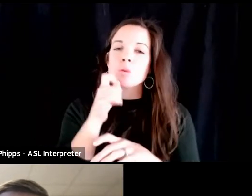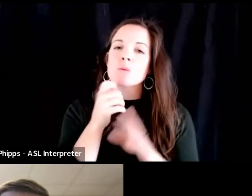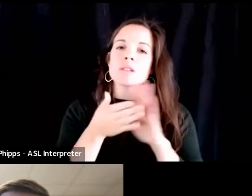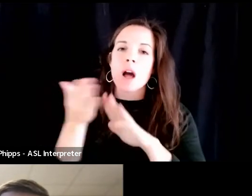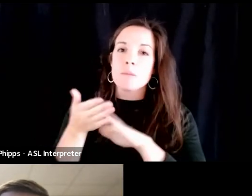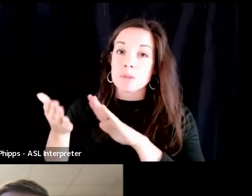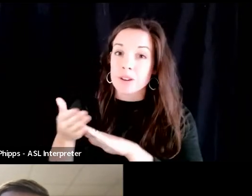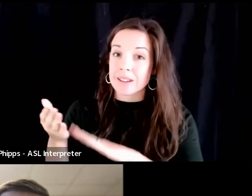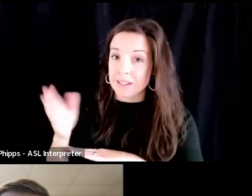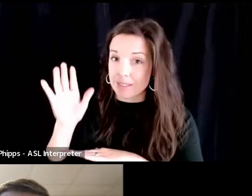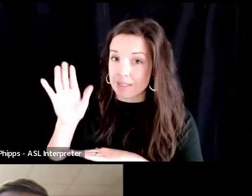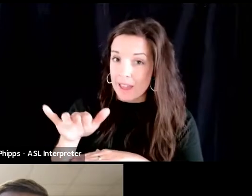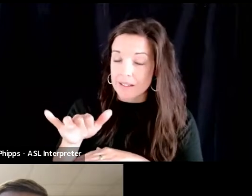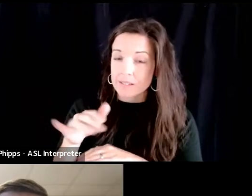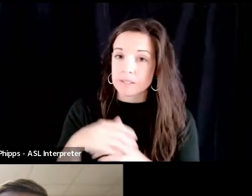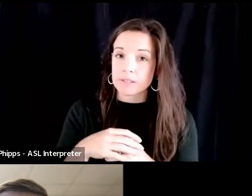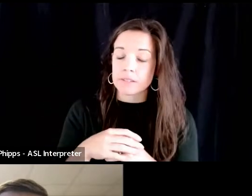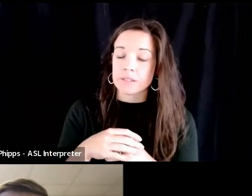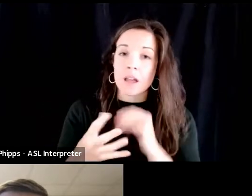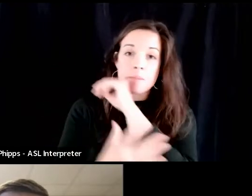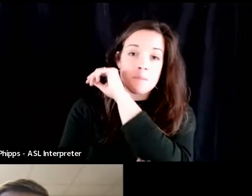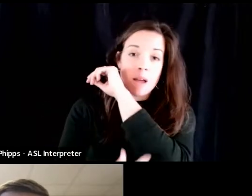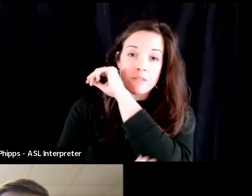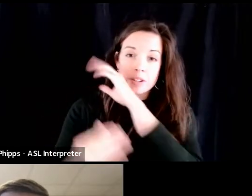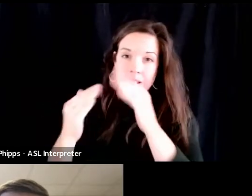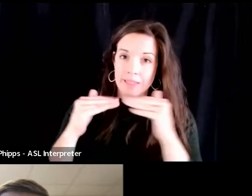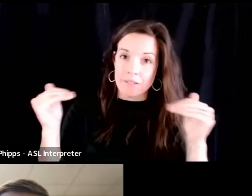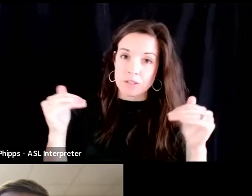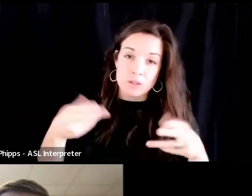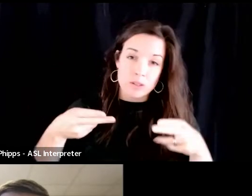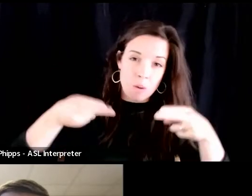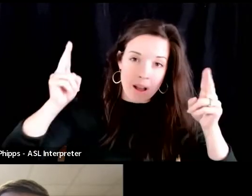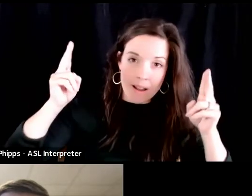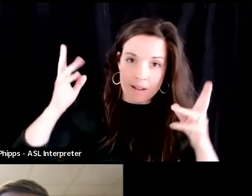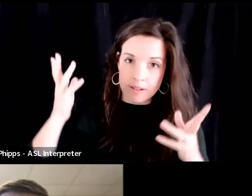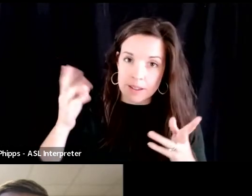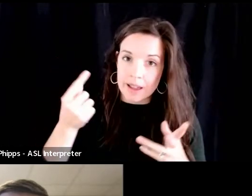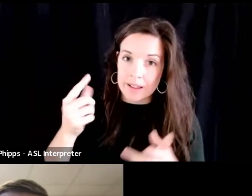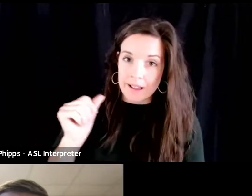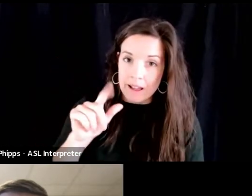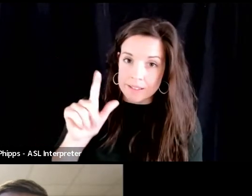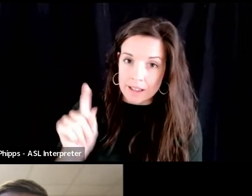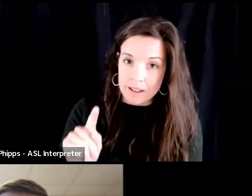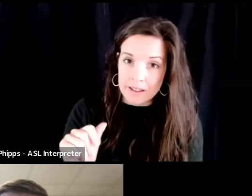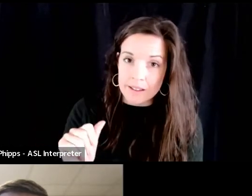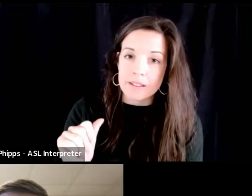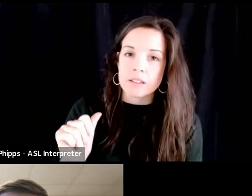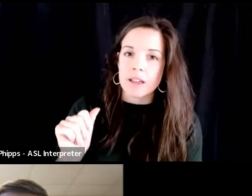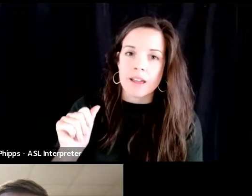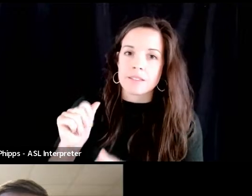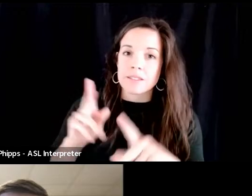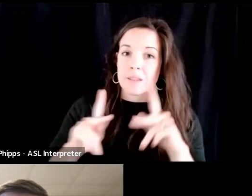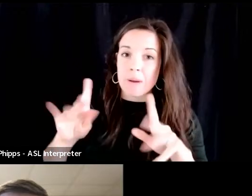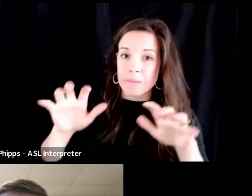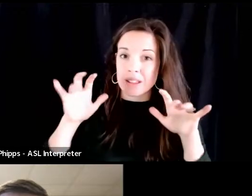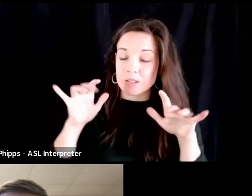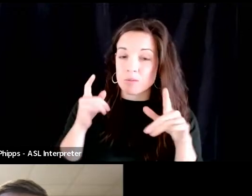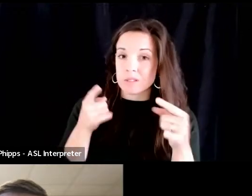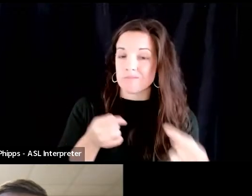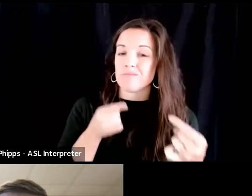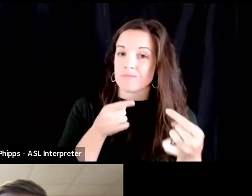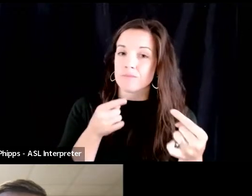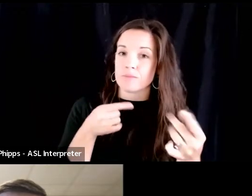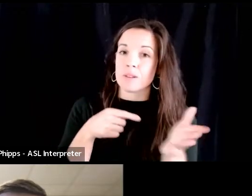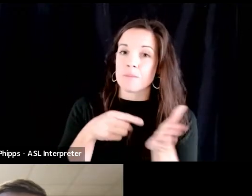plant, because poverty levels are so high in Gaza that the population would struggle to pay the full